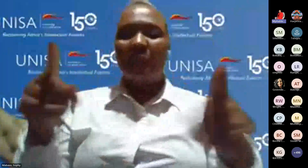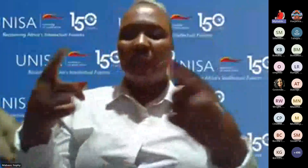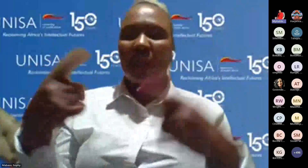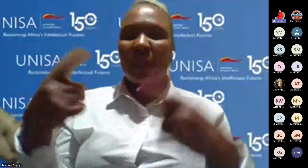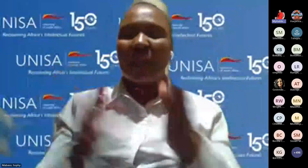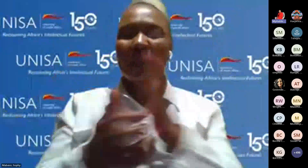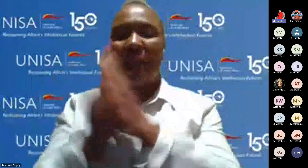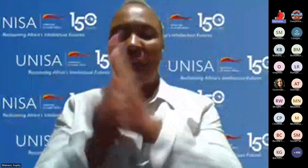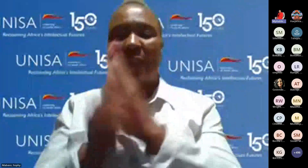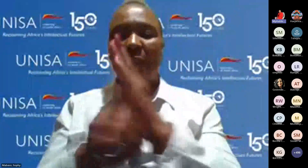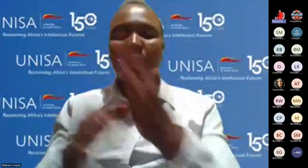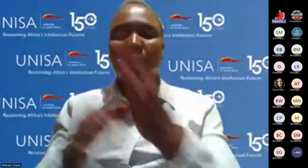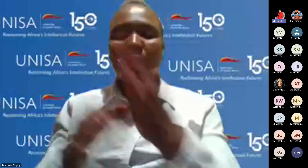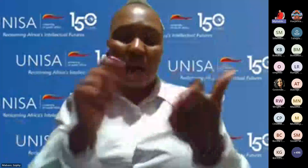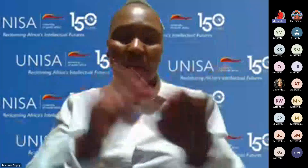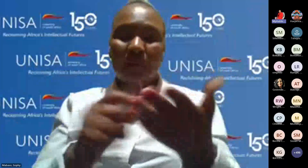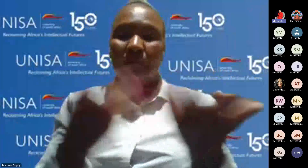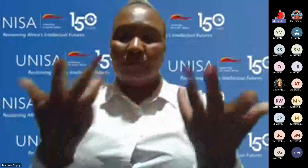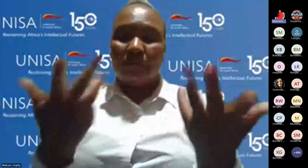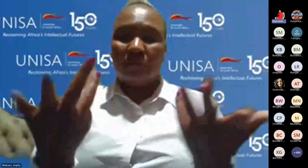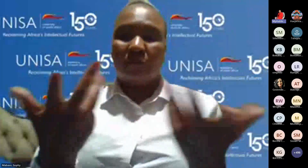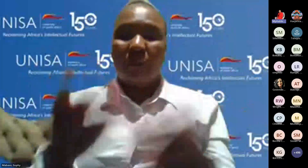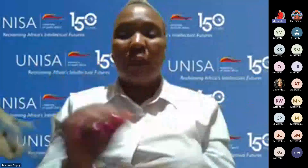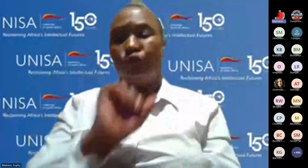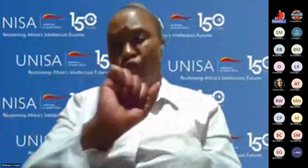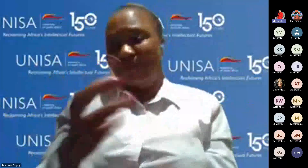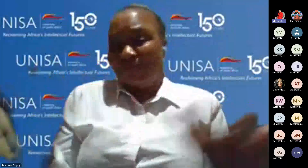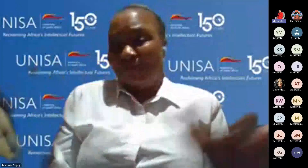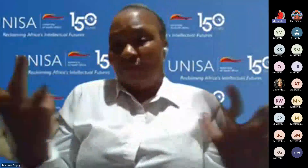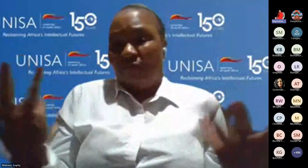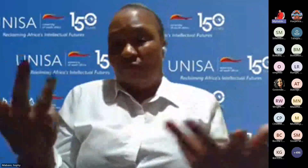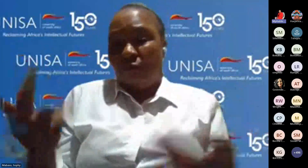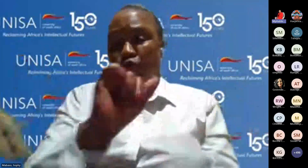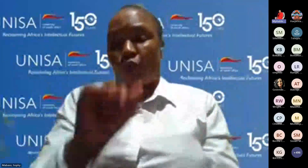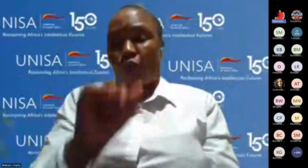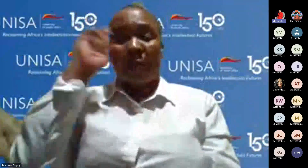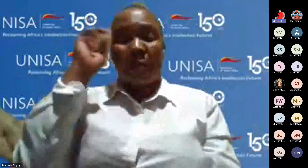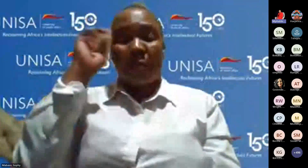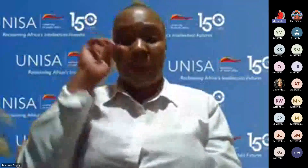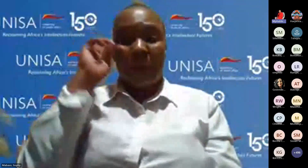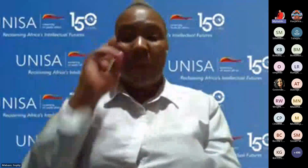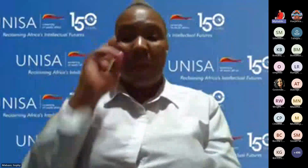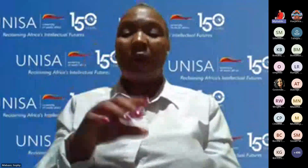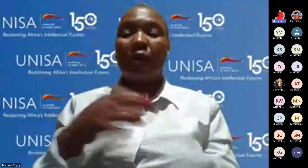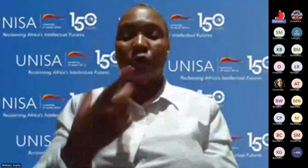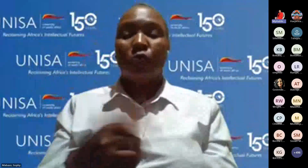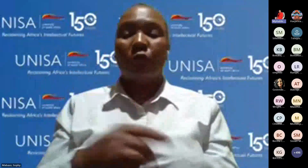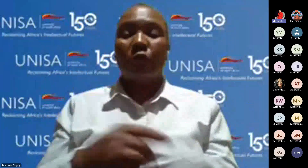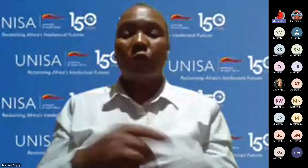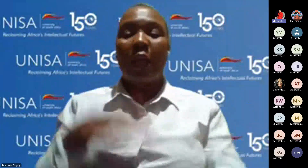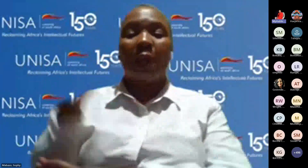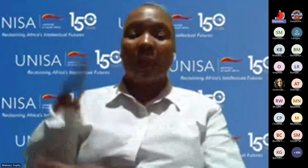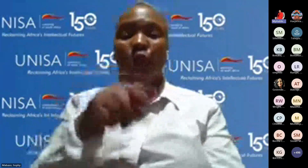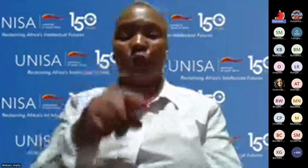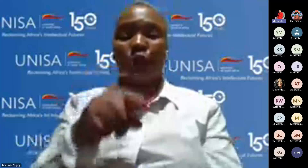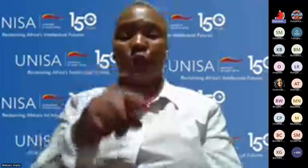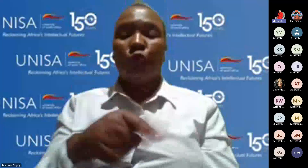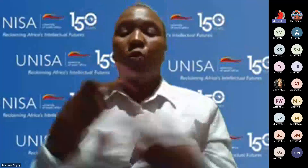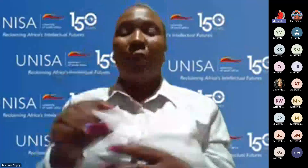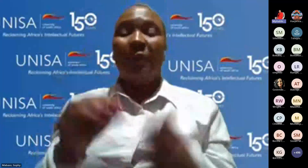while writing, it is up to you. But remember, chances are you can be flagged. And when you are